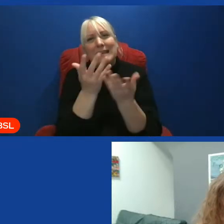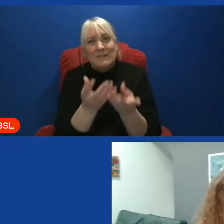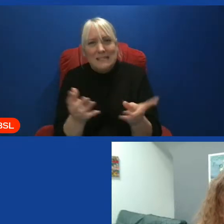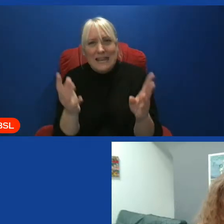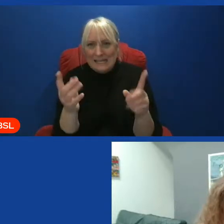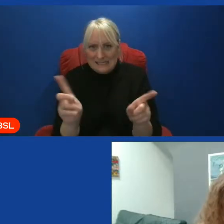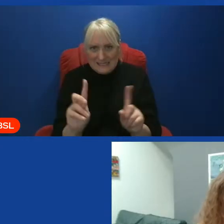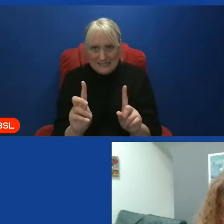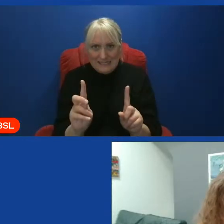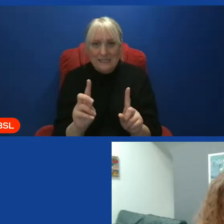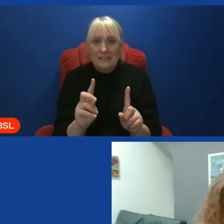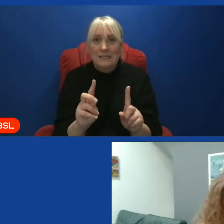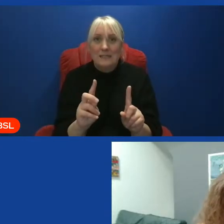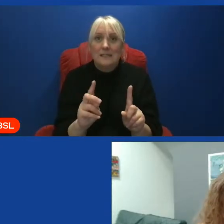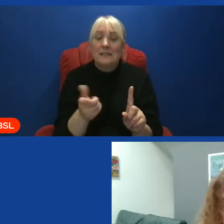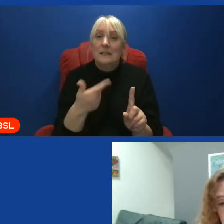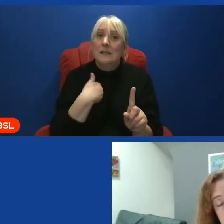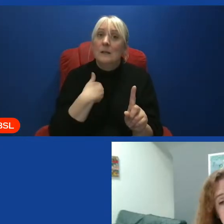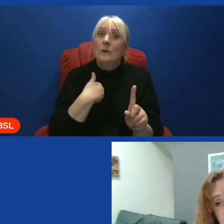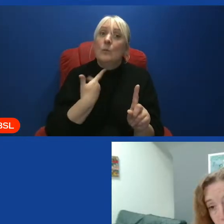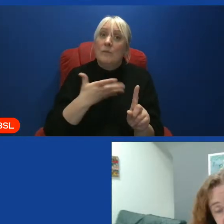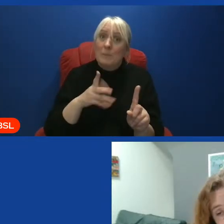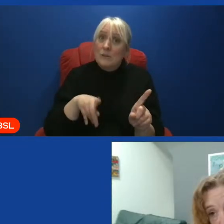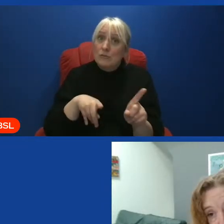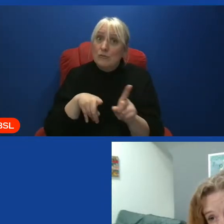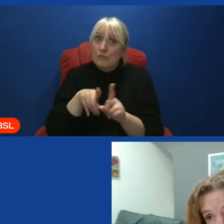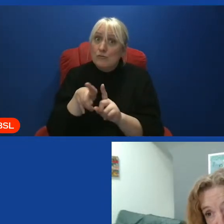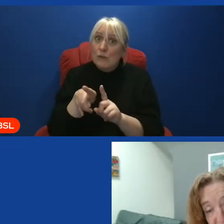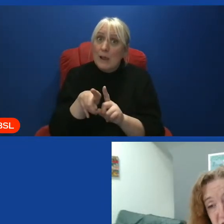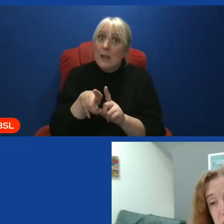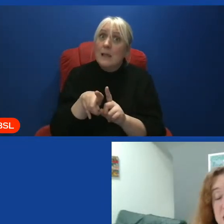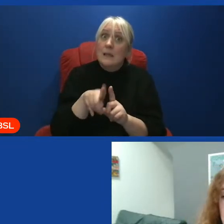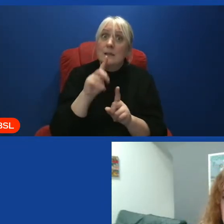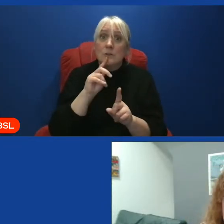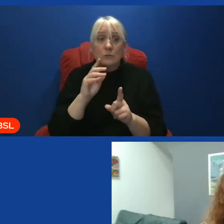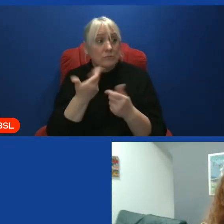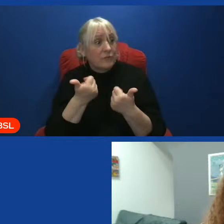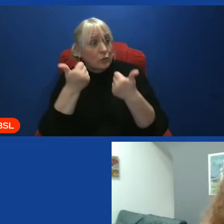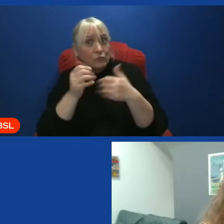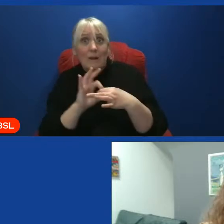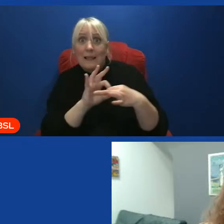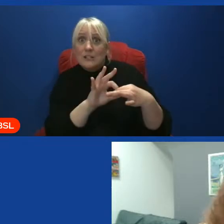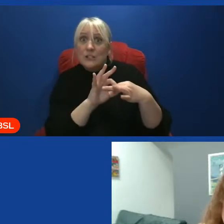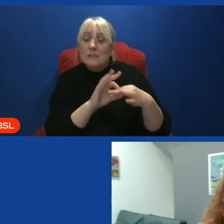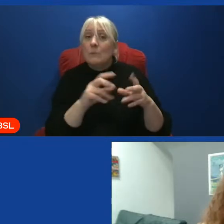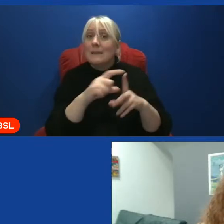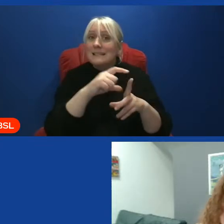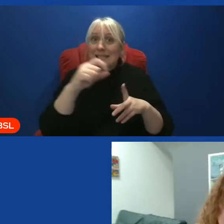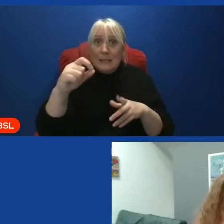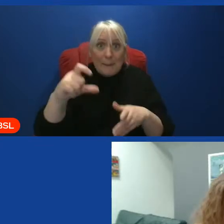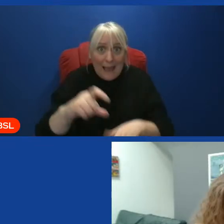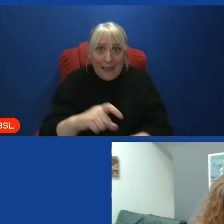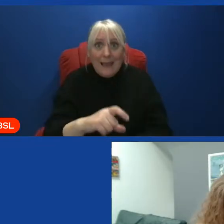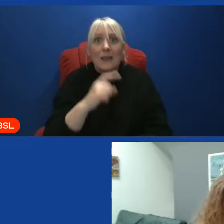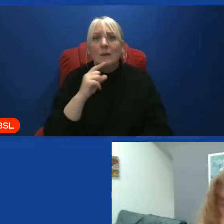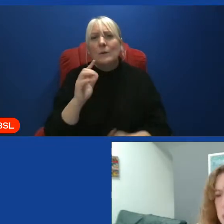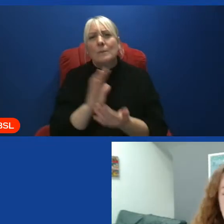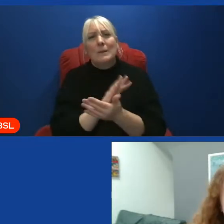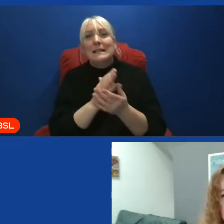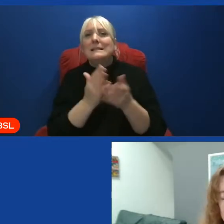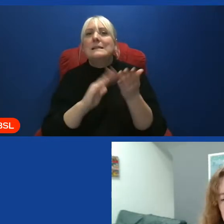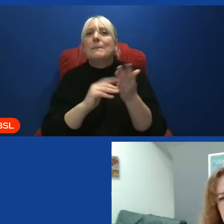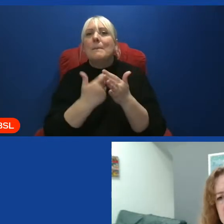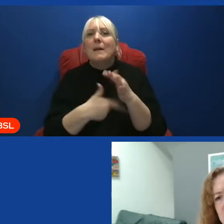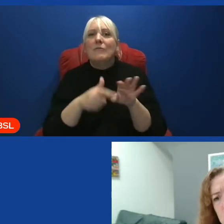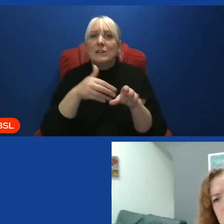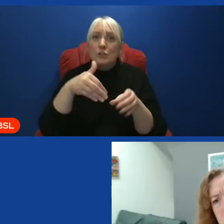it? We've always tried to build relationships with the people that we serve, as I say. So we work with DPAC, really pleased to hear tonight from Mary. We work